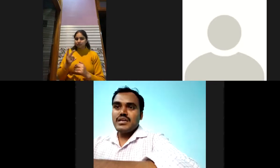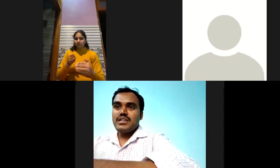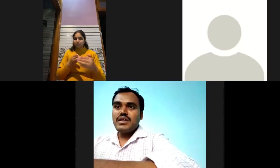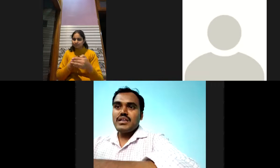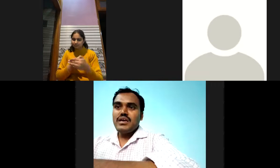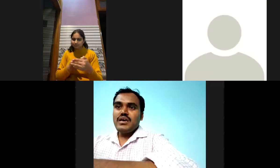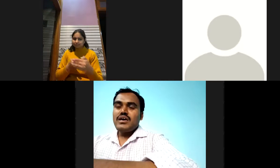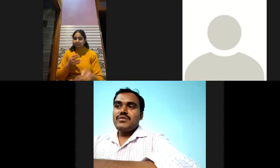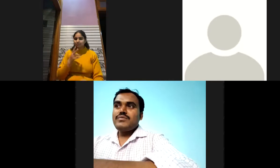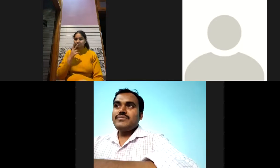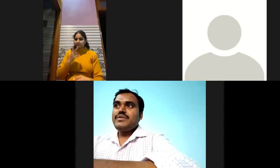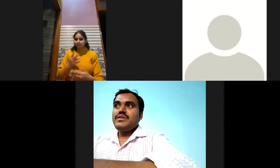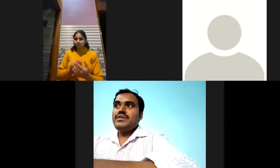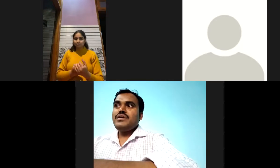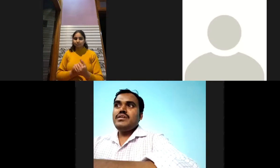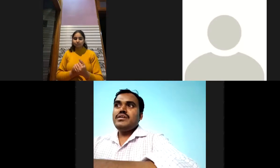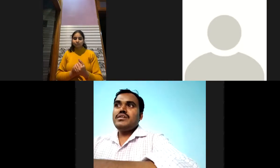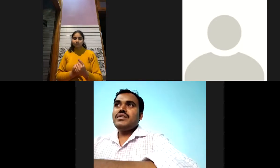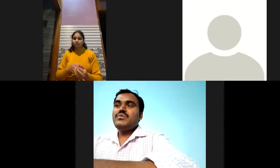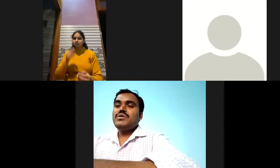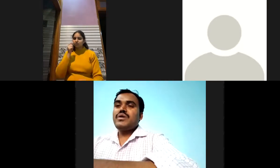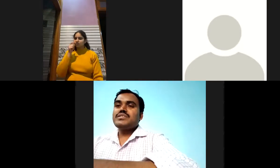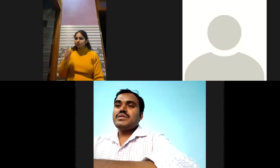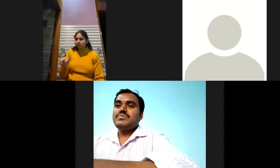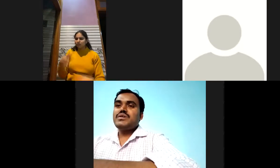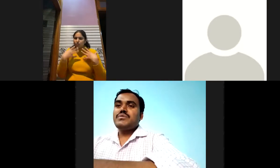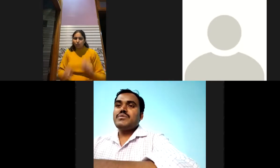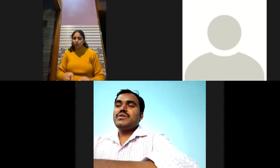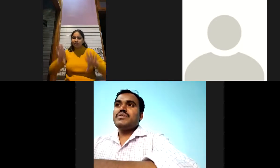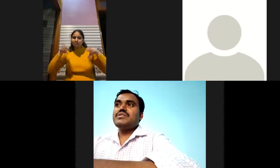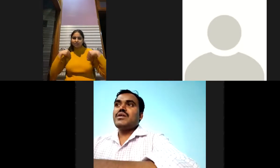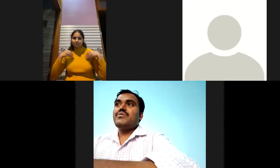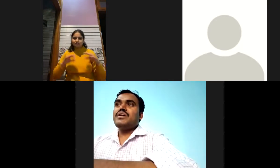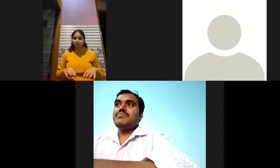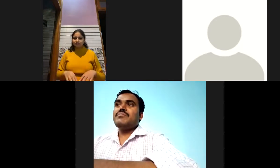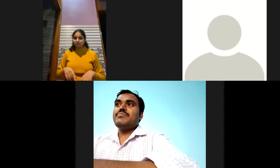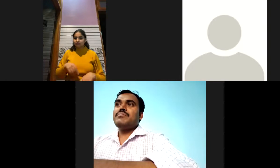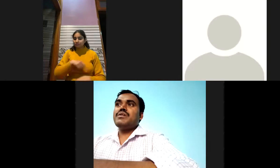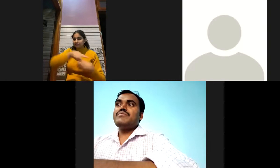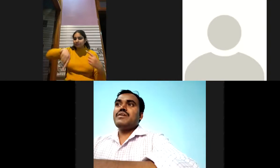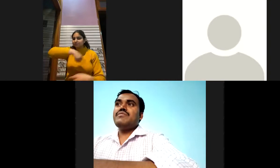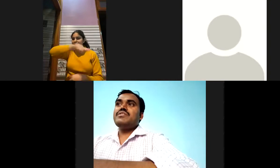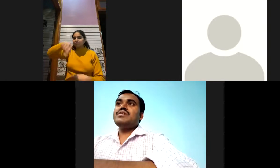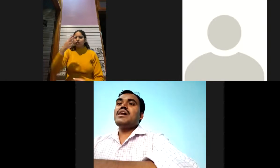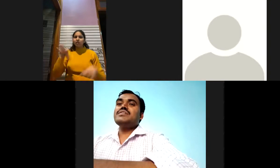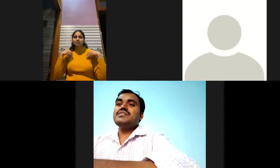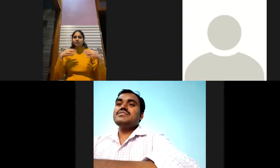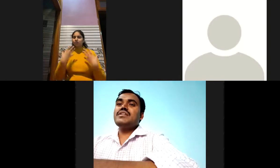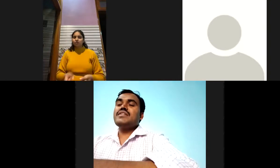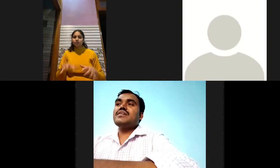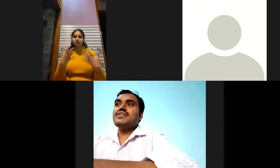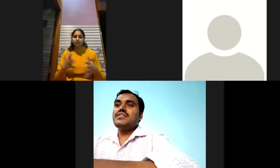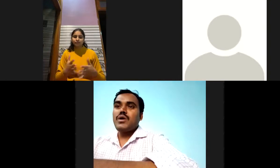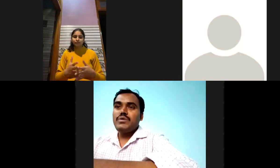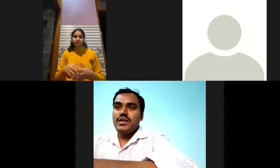resisting, and then he doesn't want to accept whatever is around him. But for everything he has a reason,